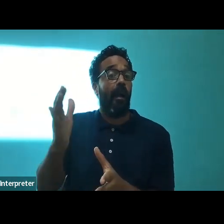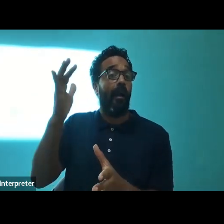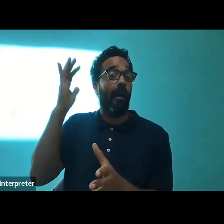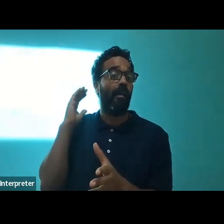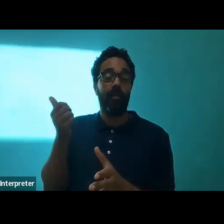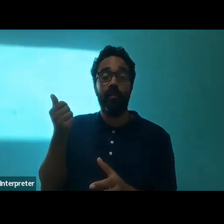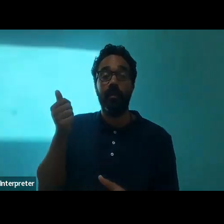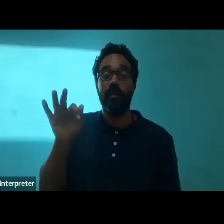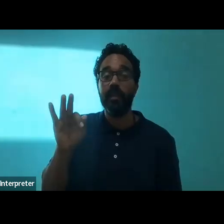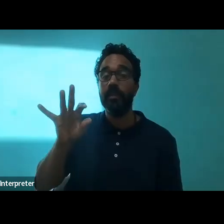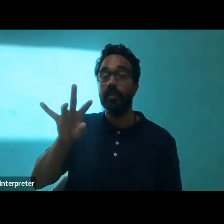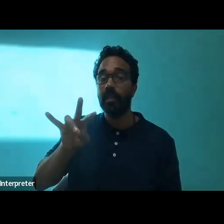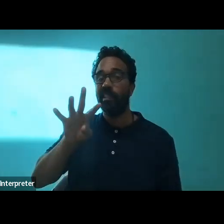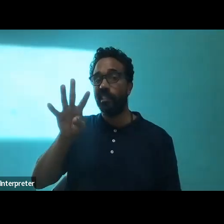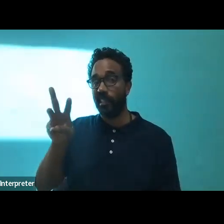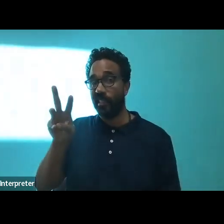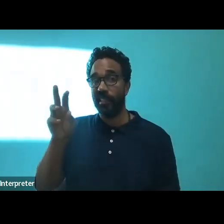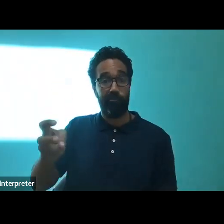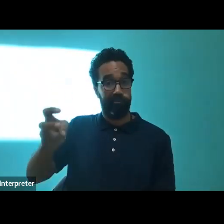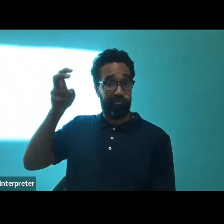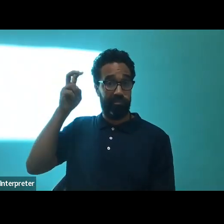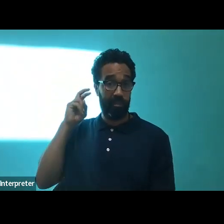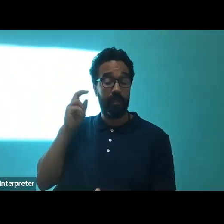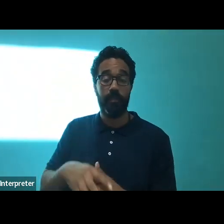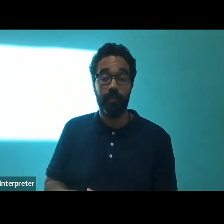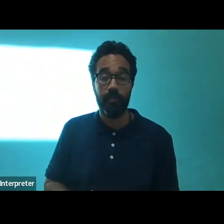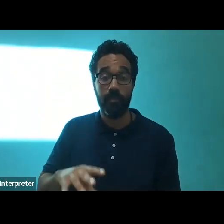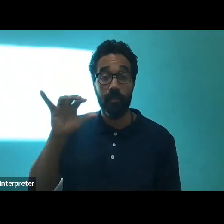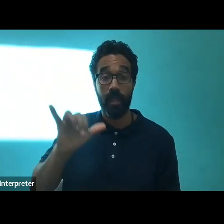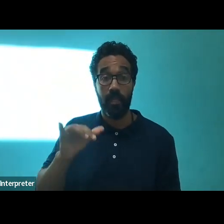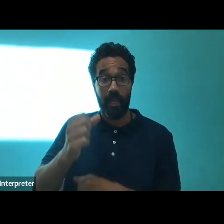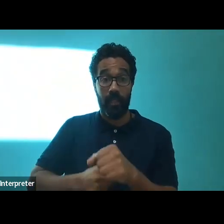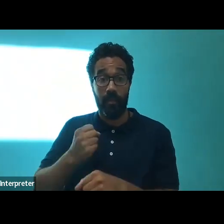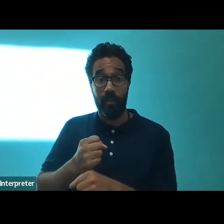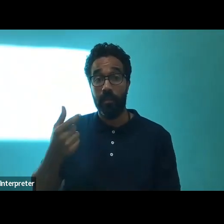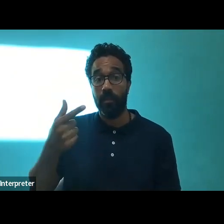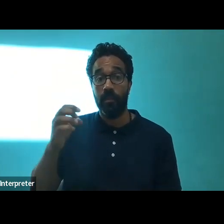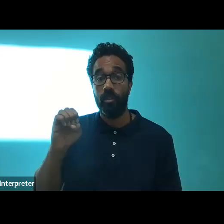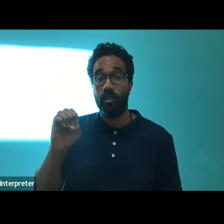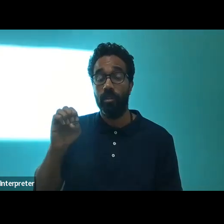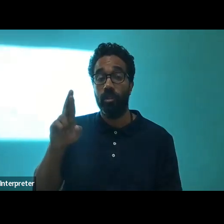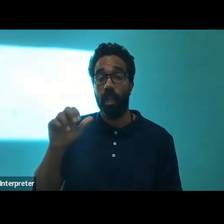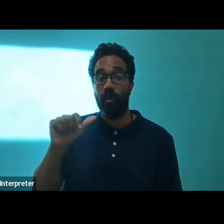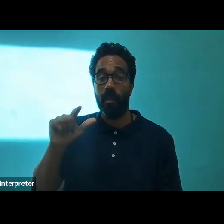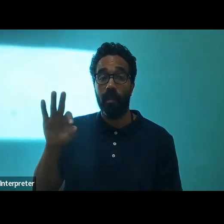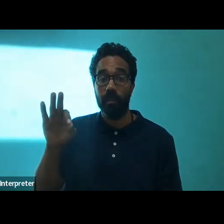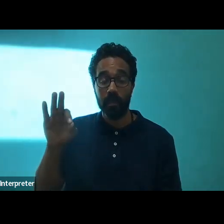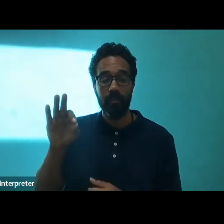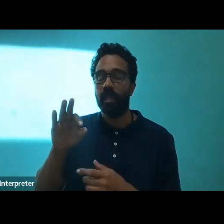1976. That year, Gerald Ford was president of the United